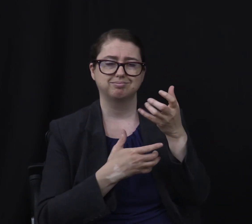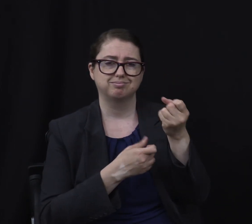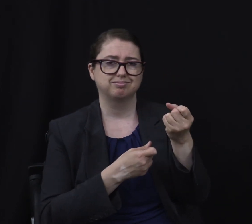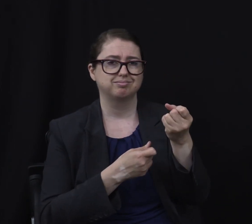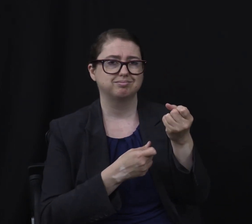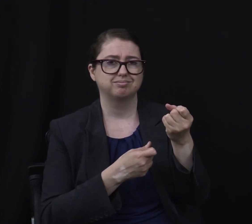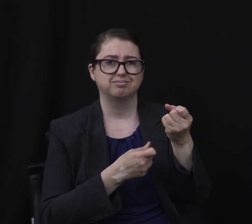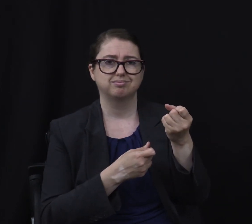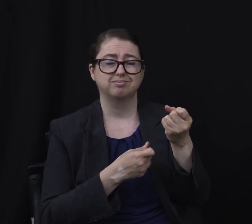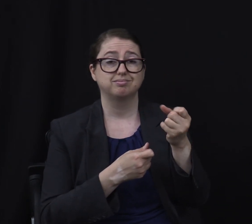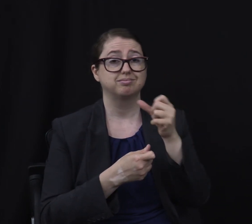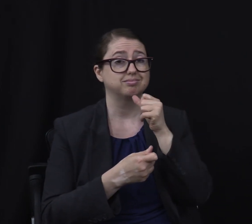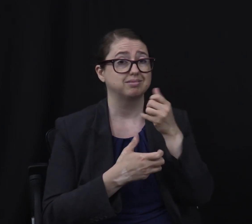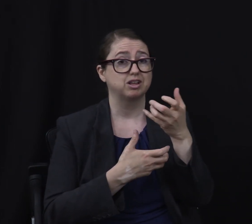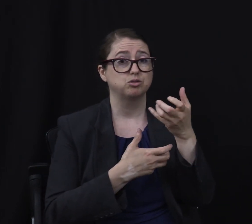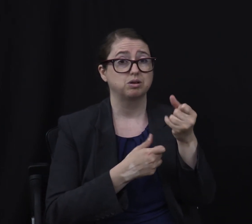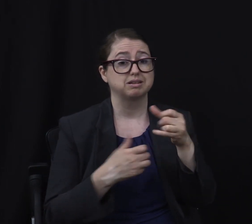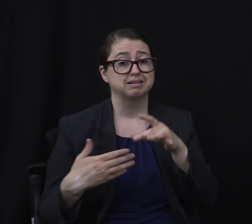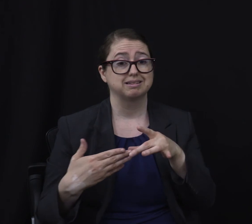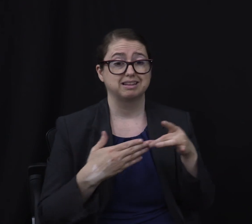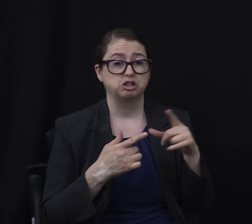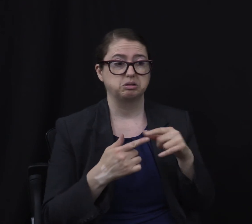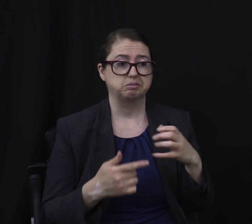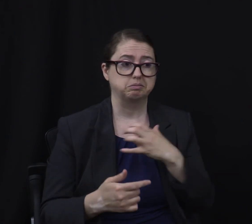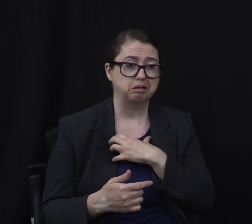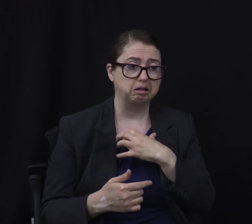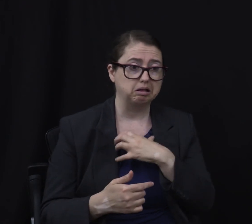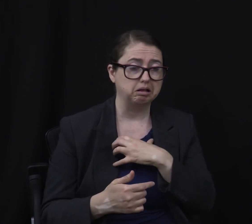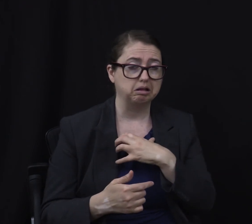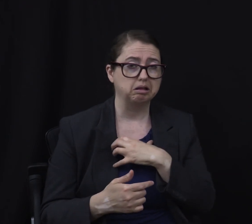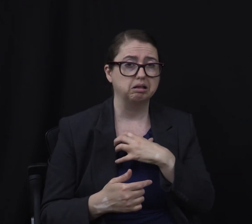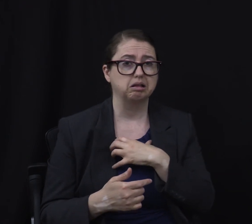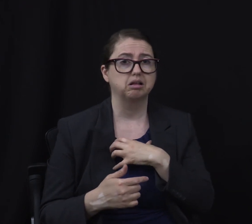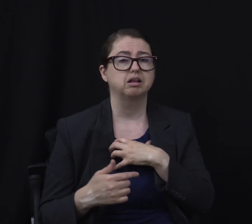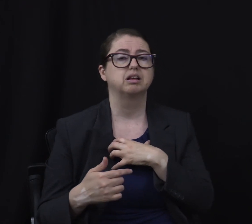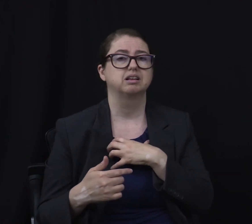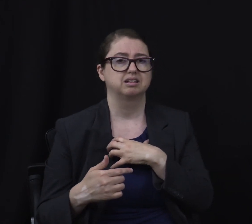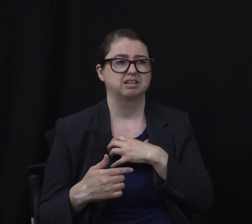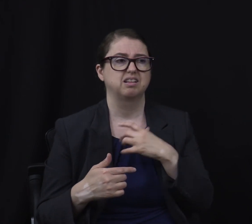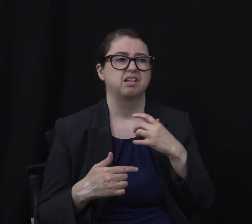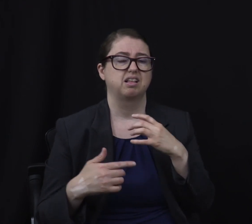distrust leading to murmuring, and murmuring leading to rebellion.